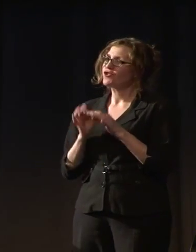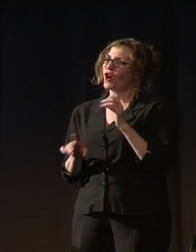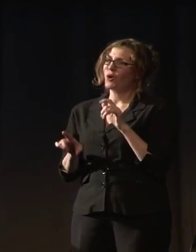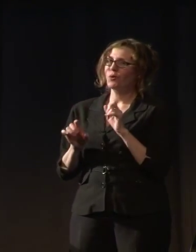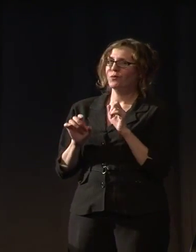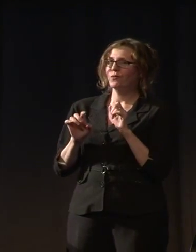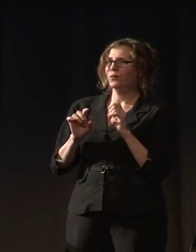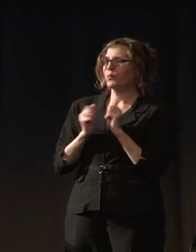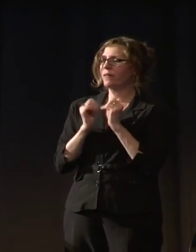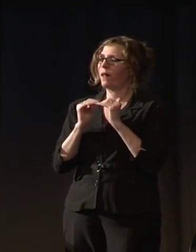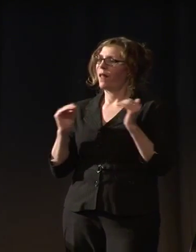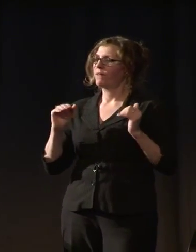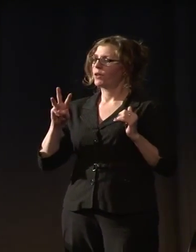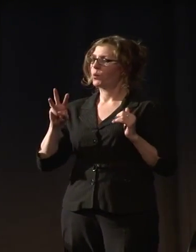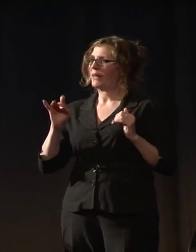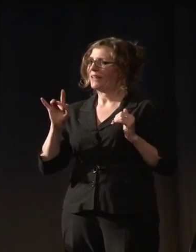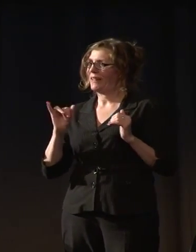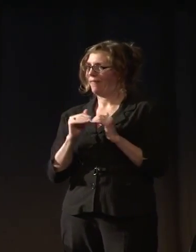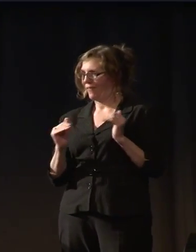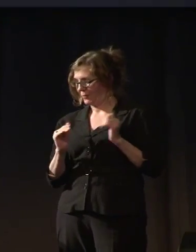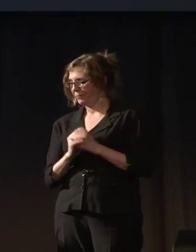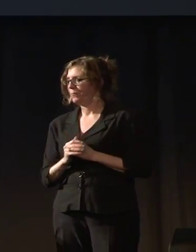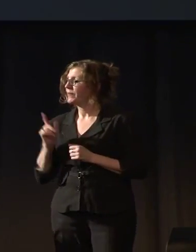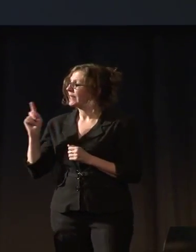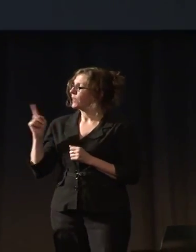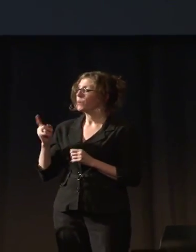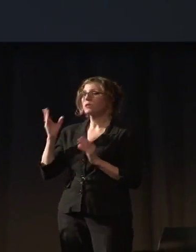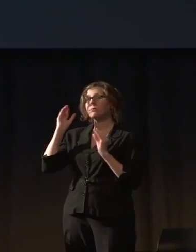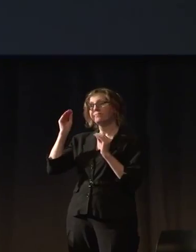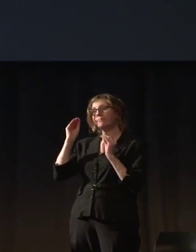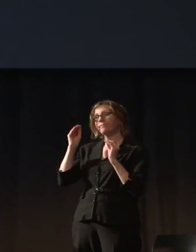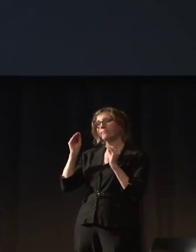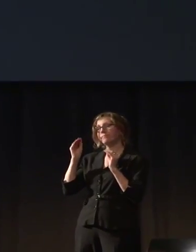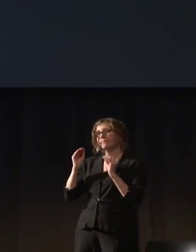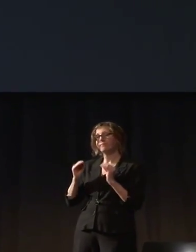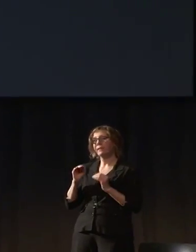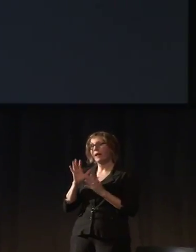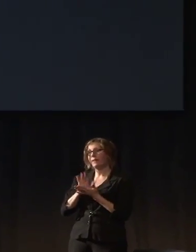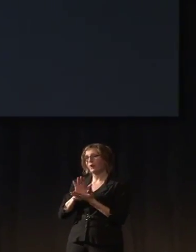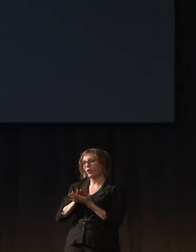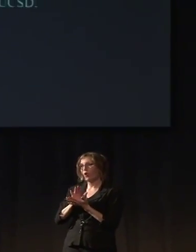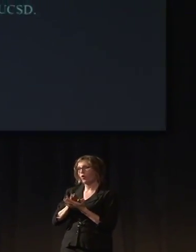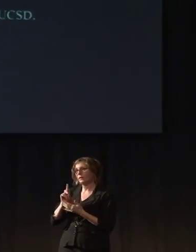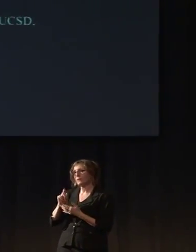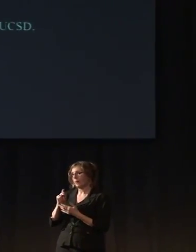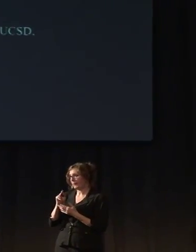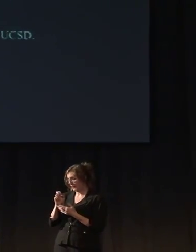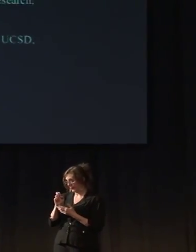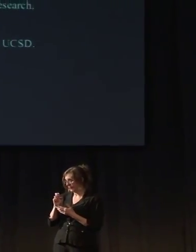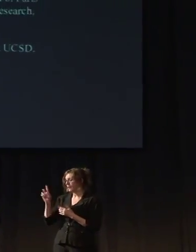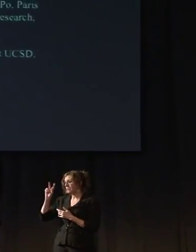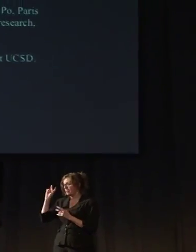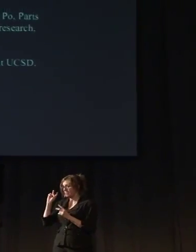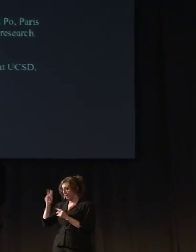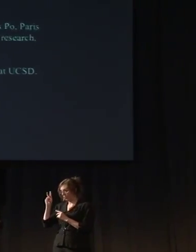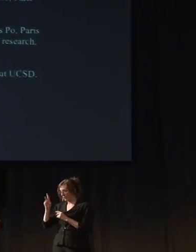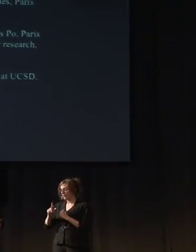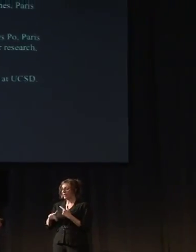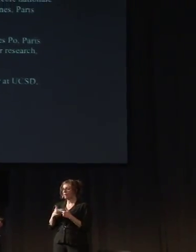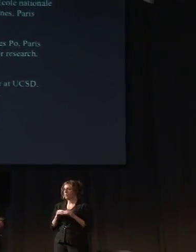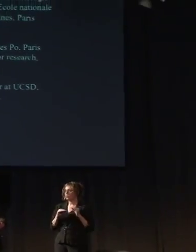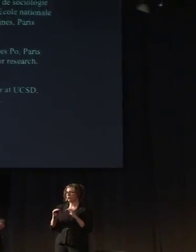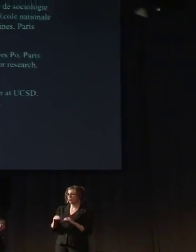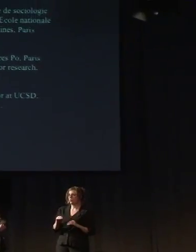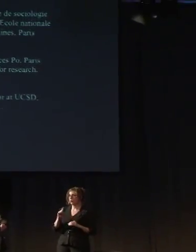Professor Latour was for many years a professor at the École des Mines in Paris. A few years ago, he moved to Sciences Po, in fact, served for several years